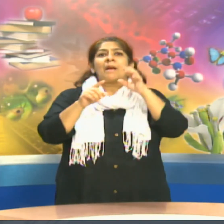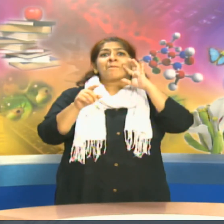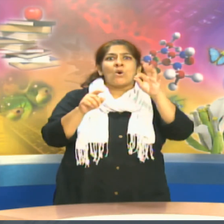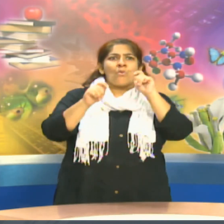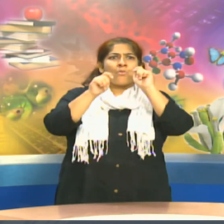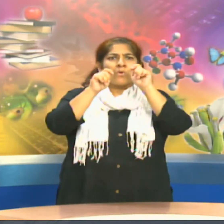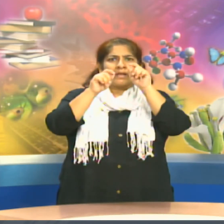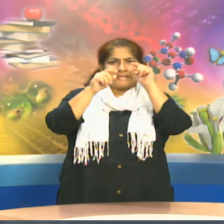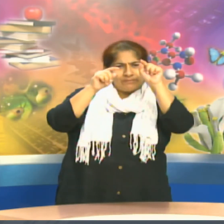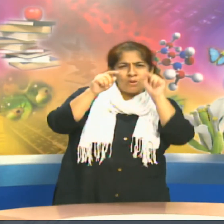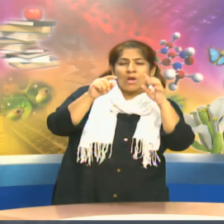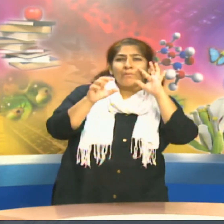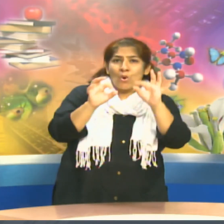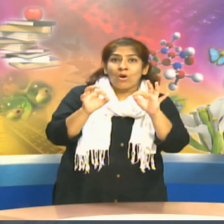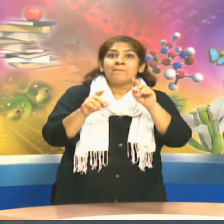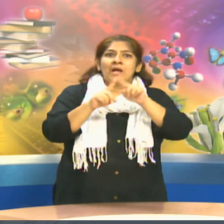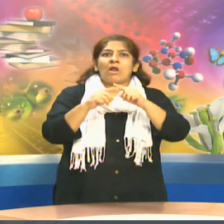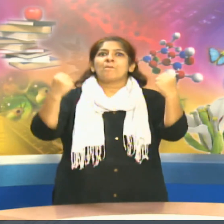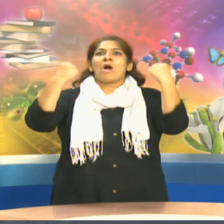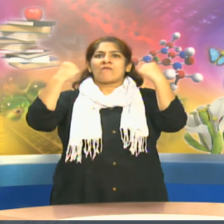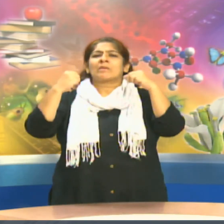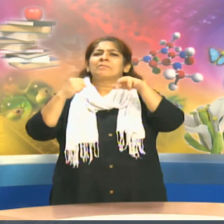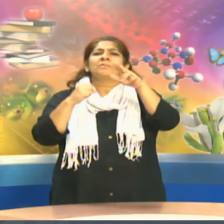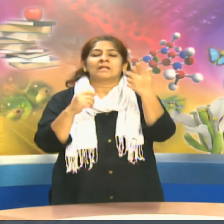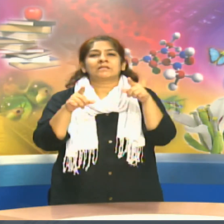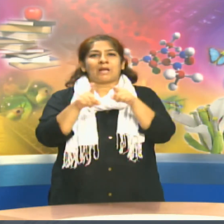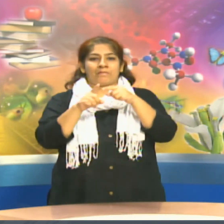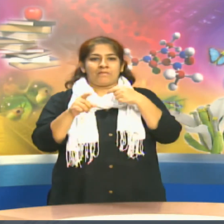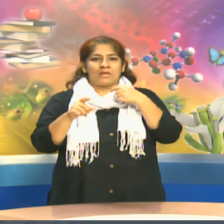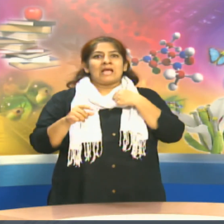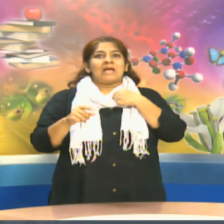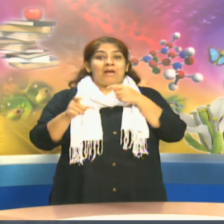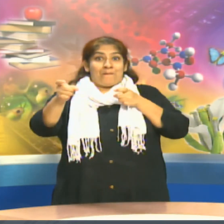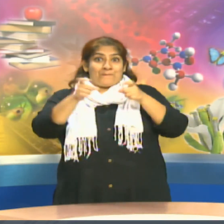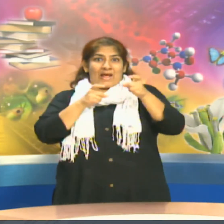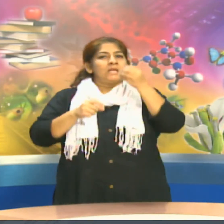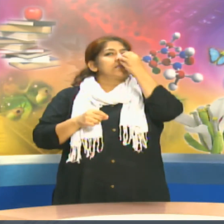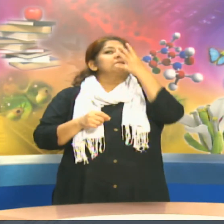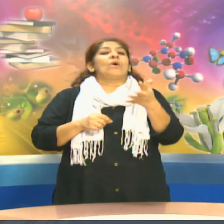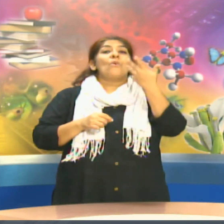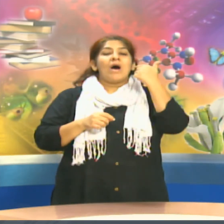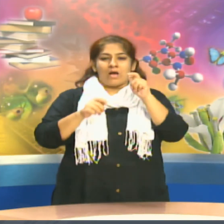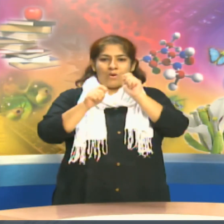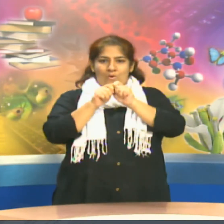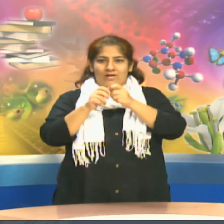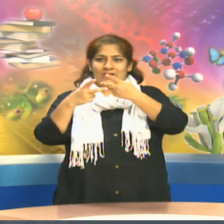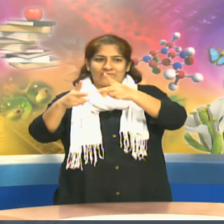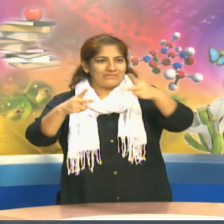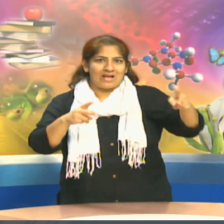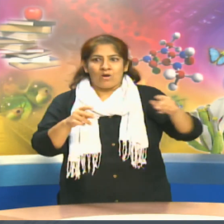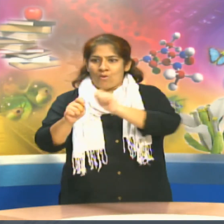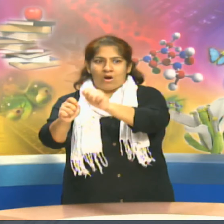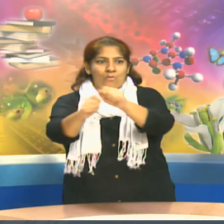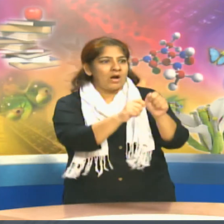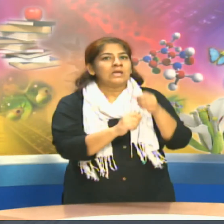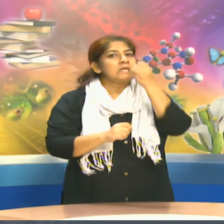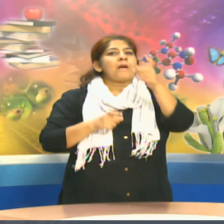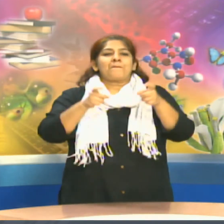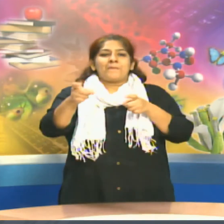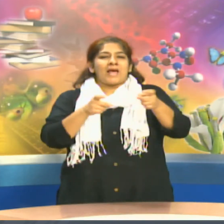delegation of authority. It has all the important points which we are going to now understand. Like there are